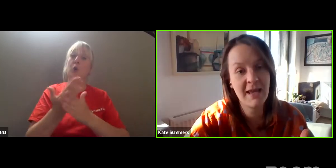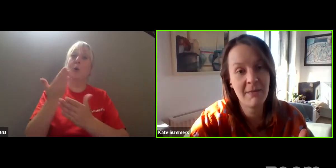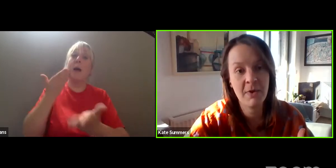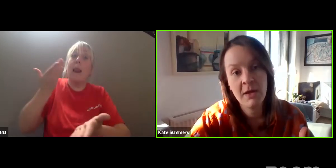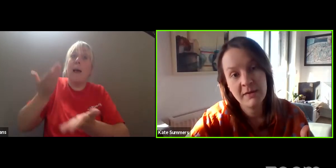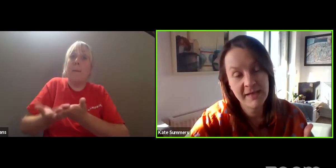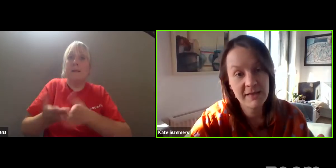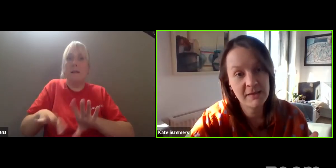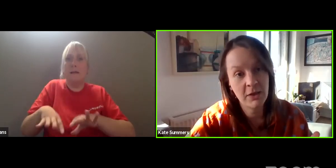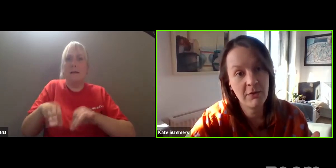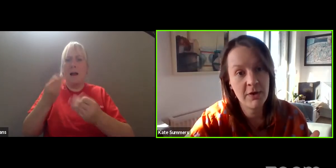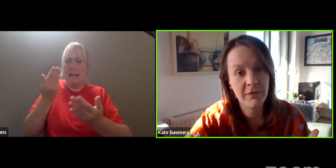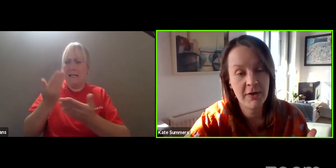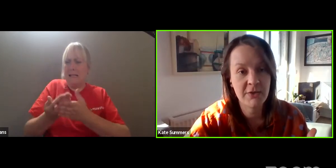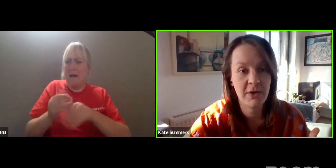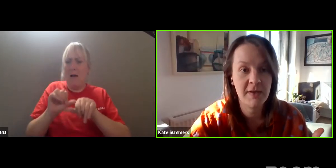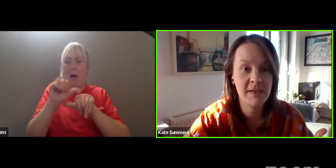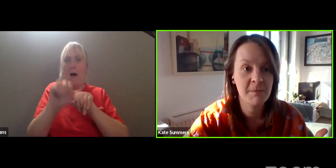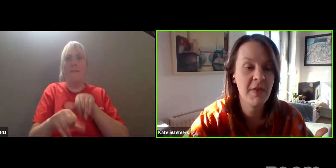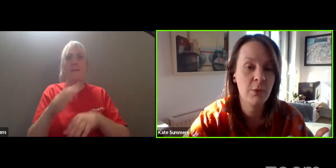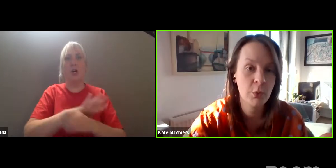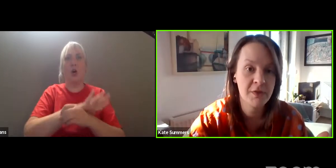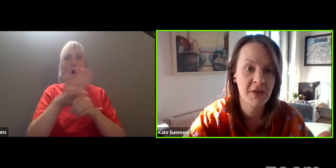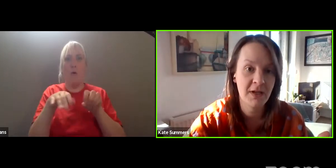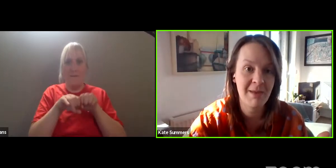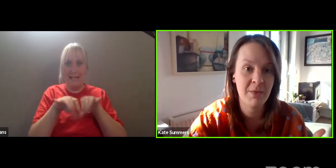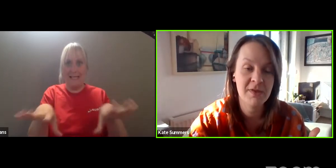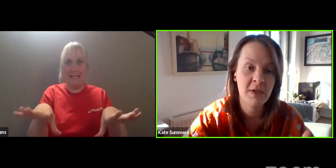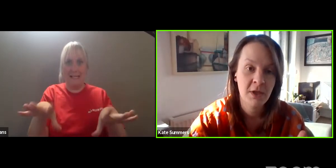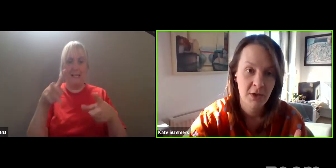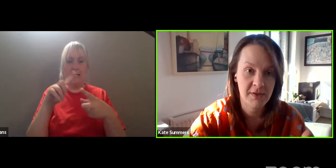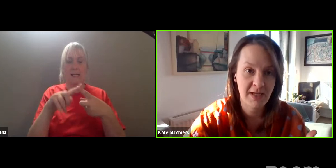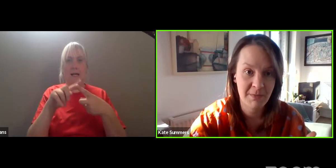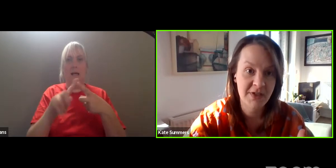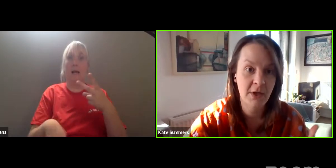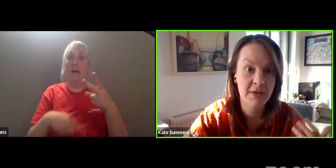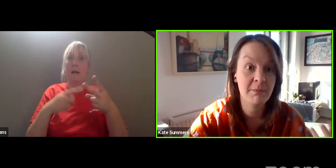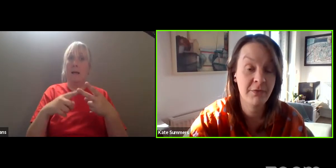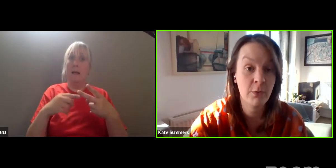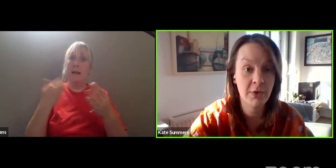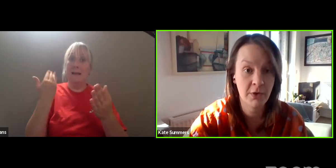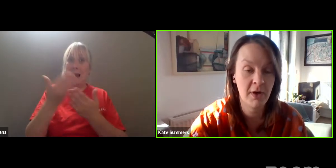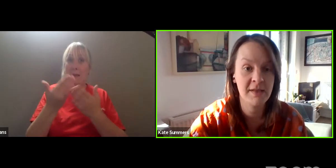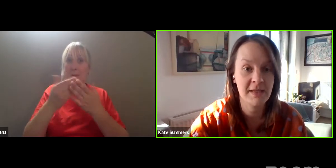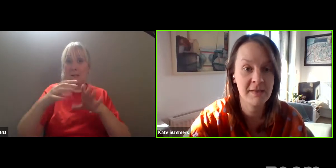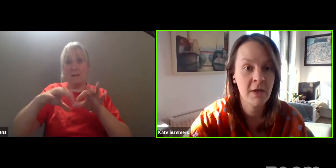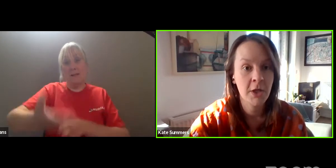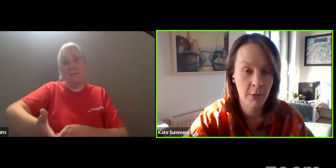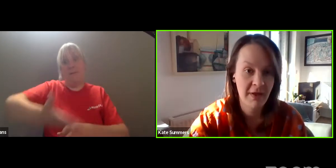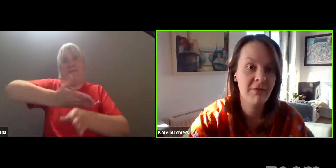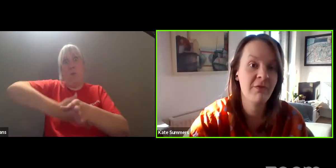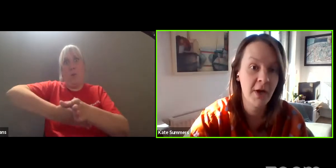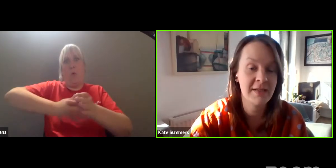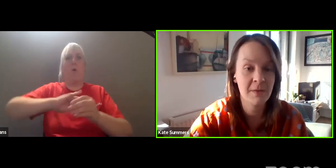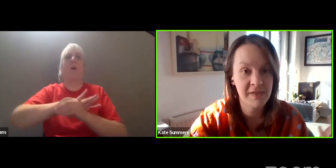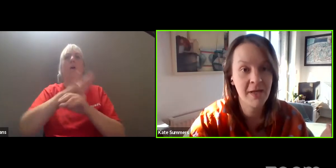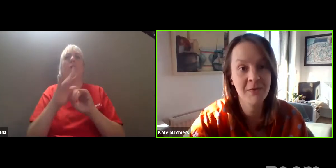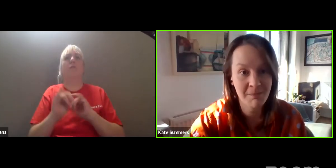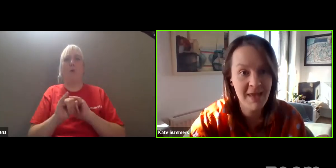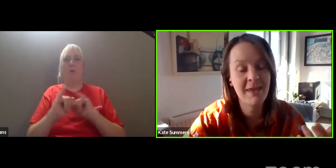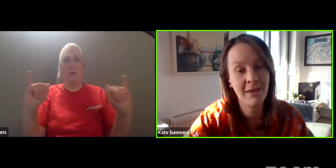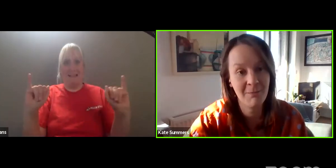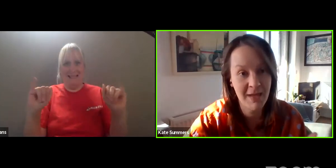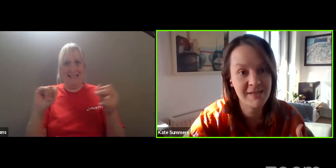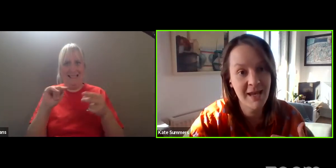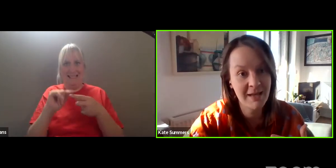started a claim since the coronavirus crisis, but then also claimants whose claims started before the crisis, who are then finding